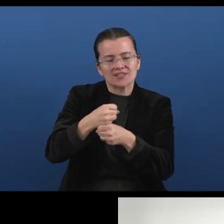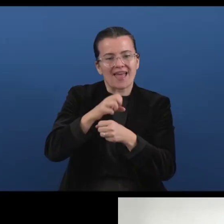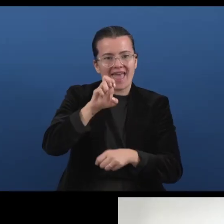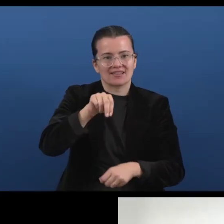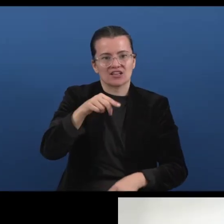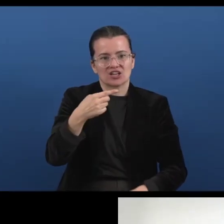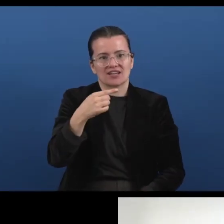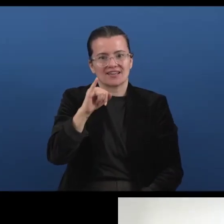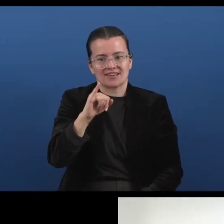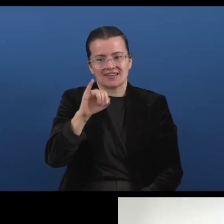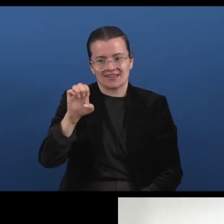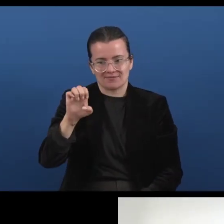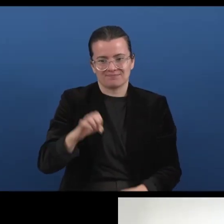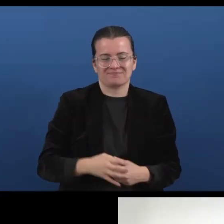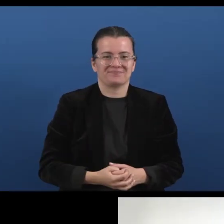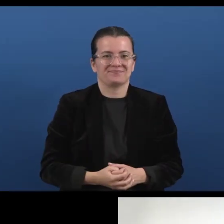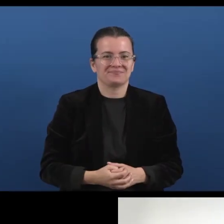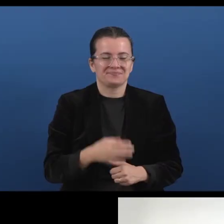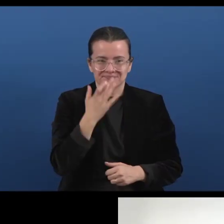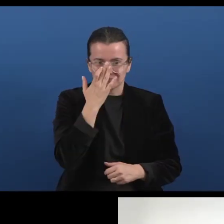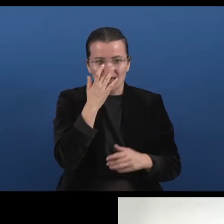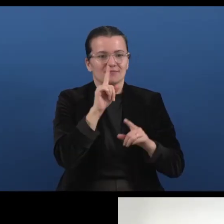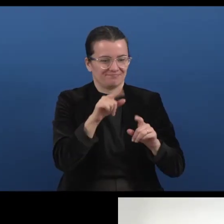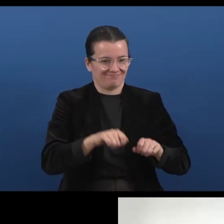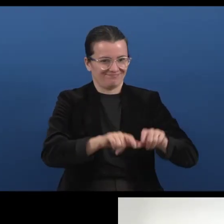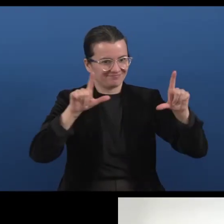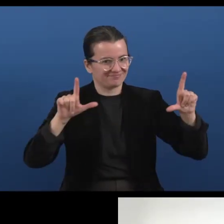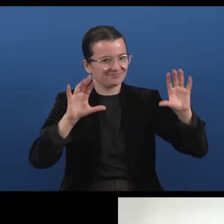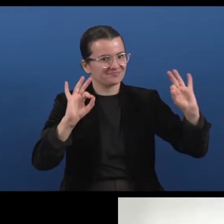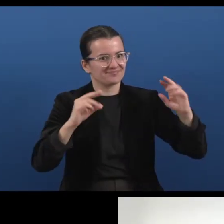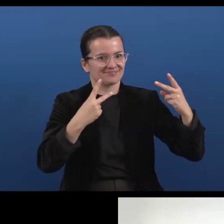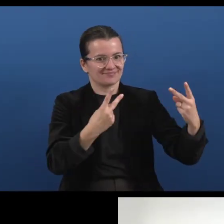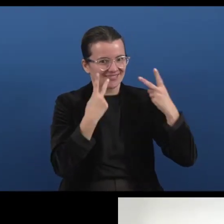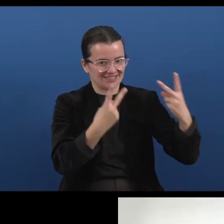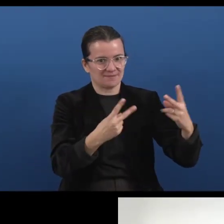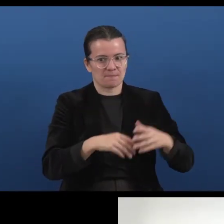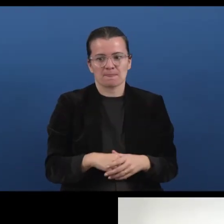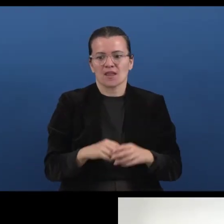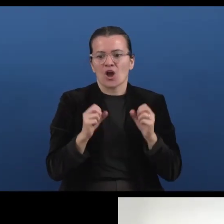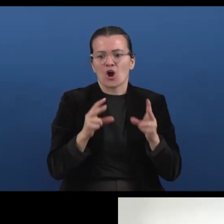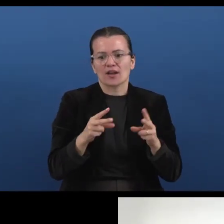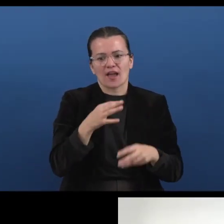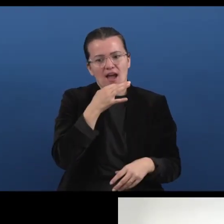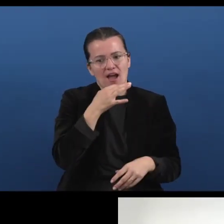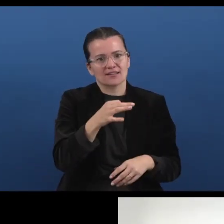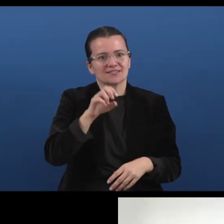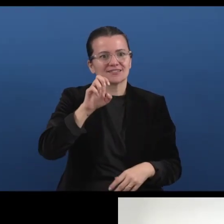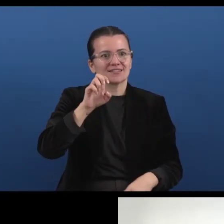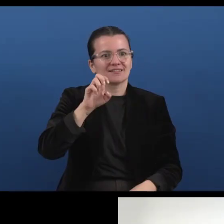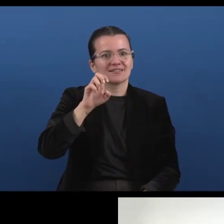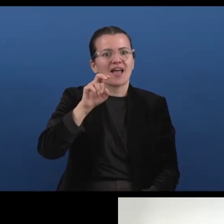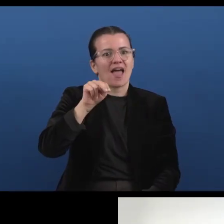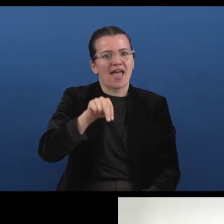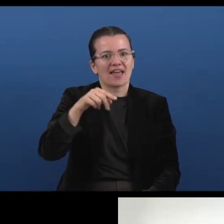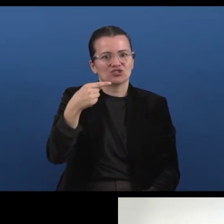on the screen, so to say. So Laurent, in ENGIE Care. So ENGIE Care is a global social protection program you have in